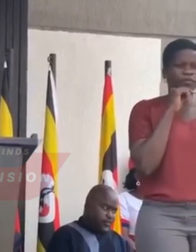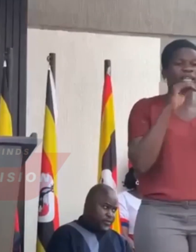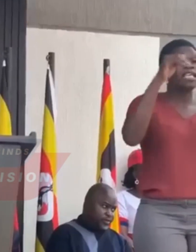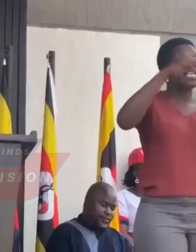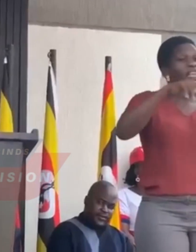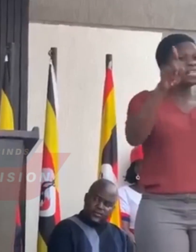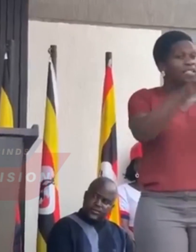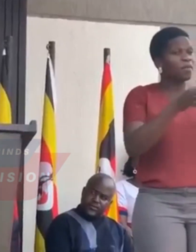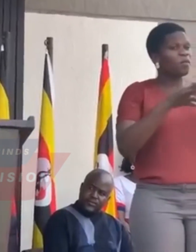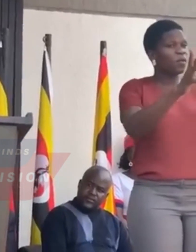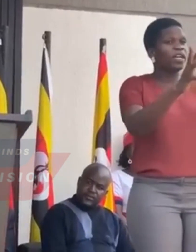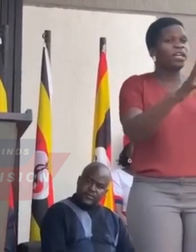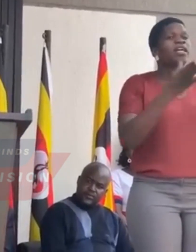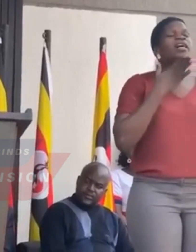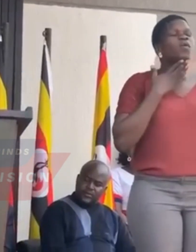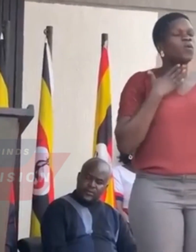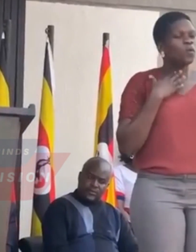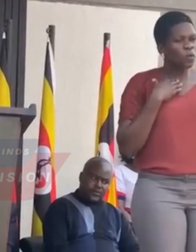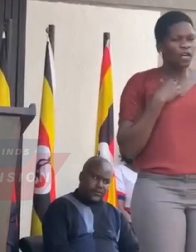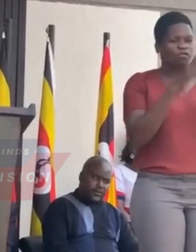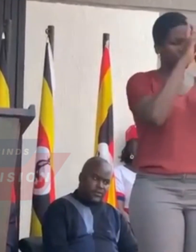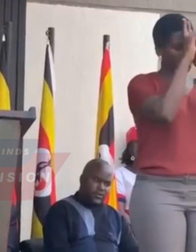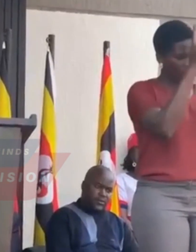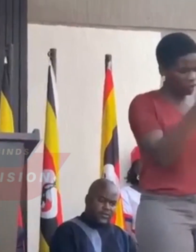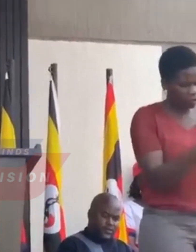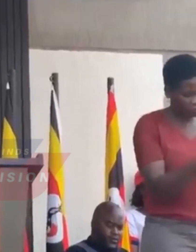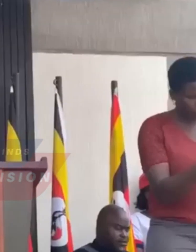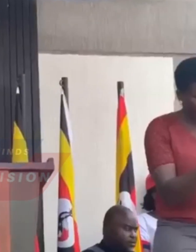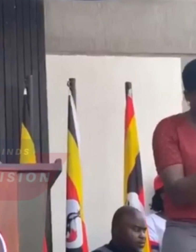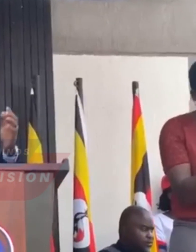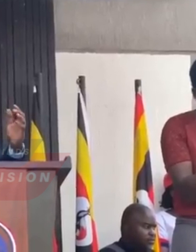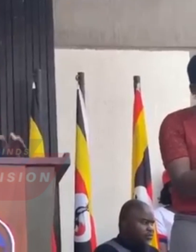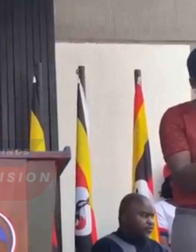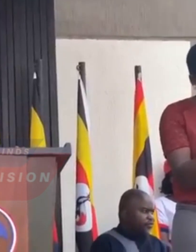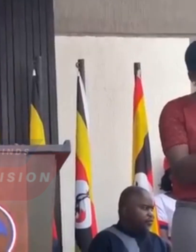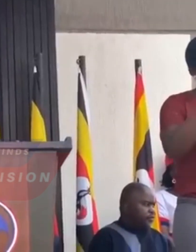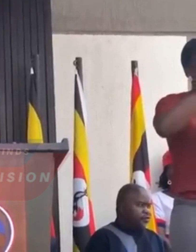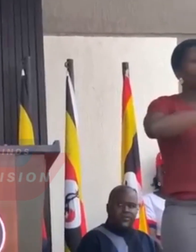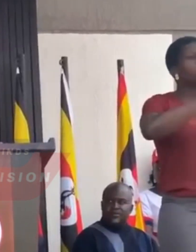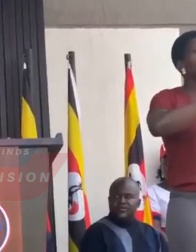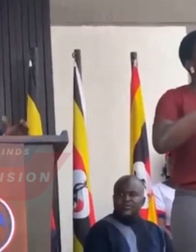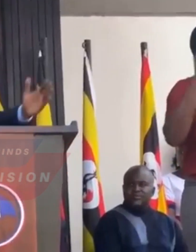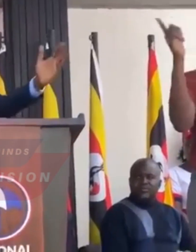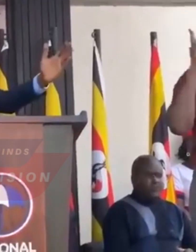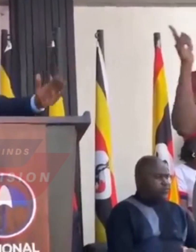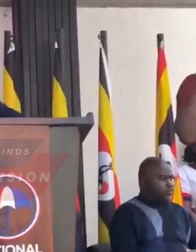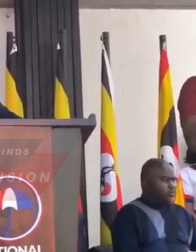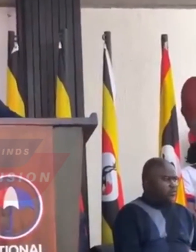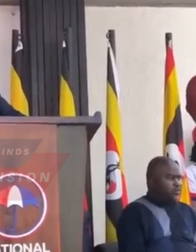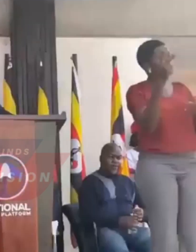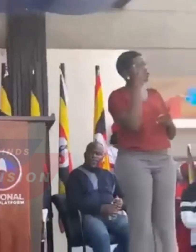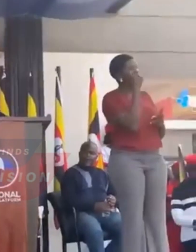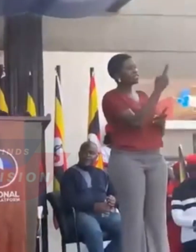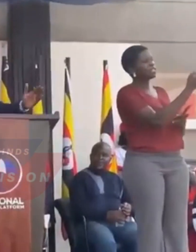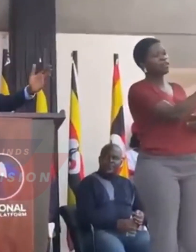in the same way, I want to honor those senior comrades. Many of them, you've seen them